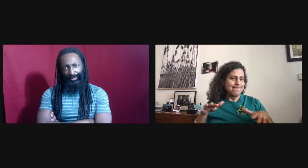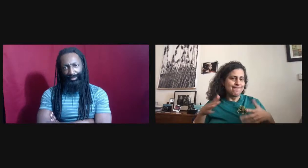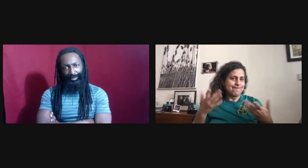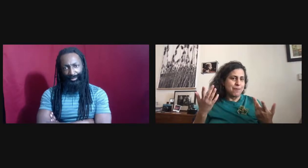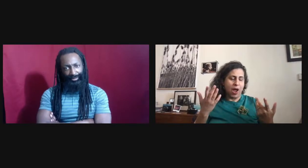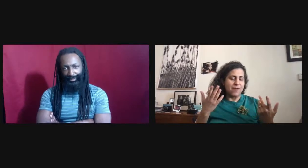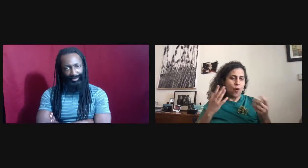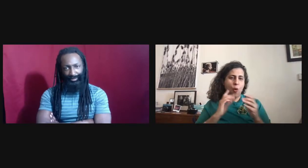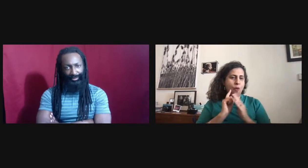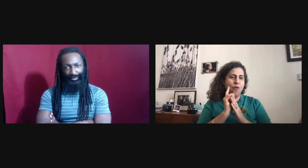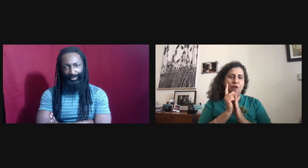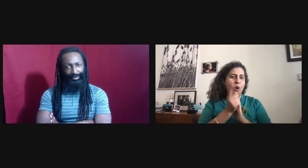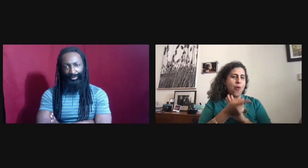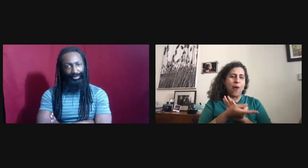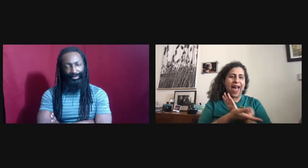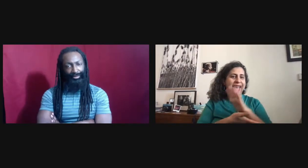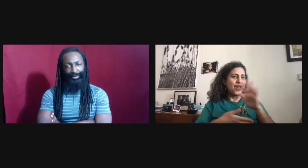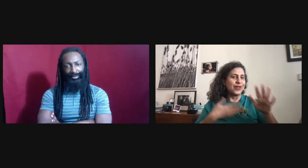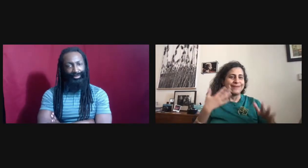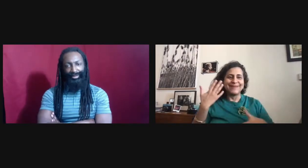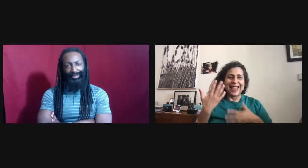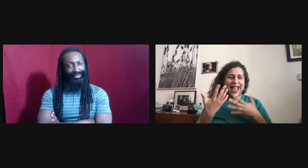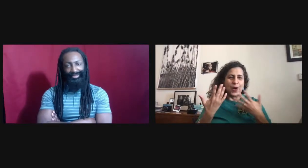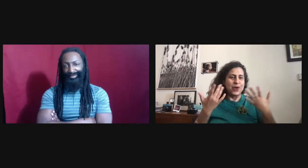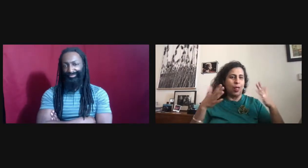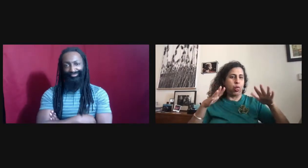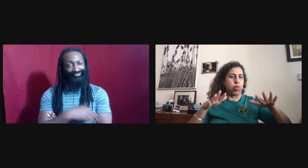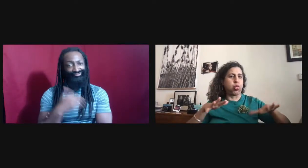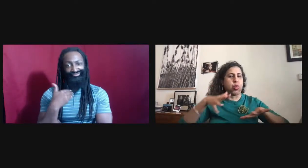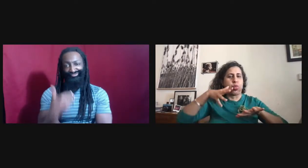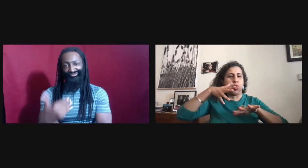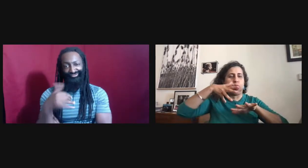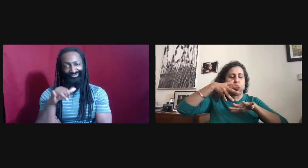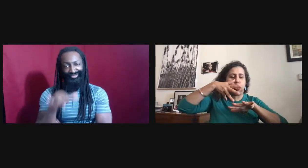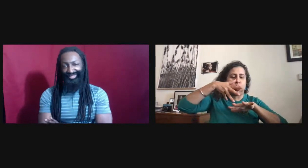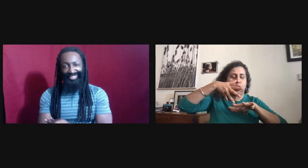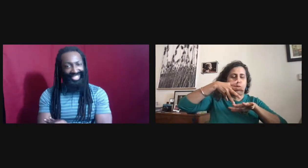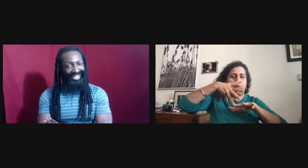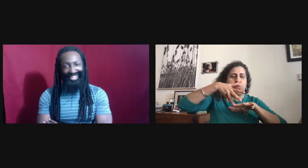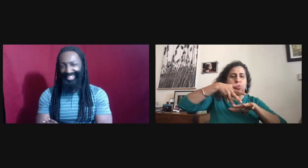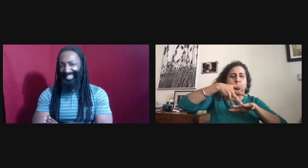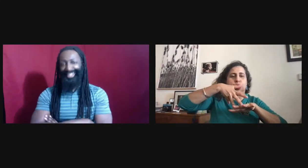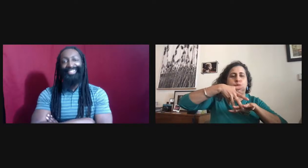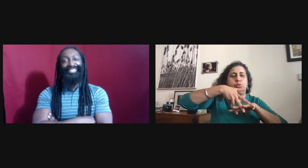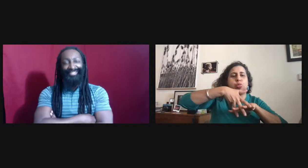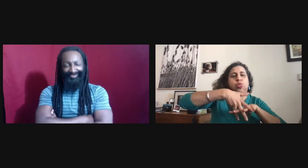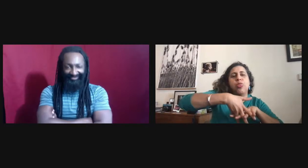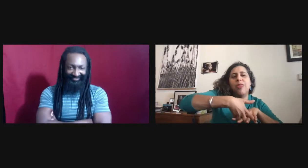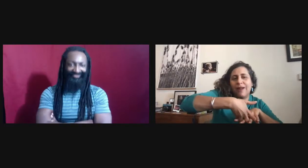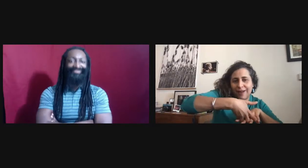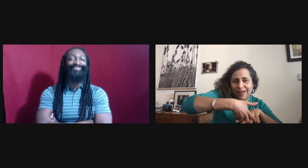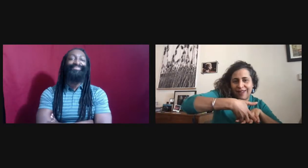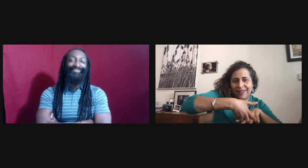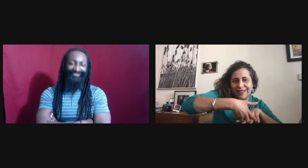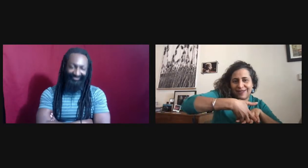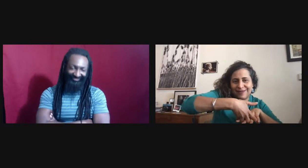And they wanted to go back when the situation died down and resolved in their home country, but eventually ended